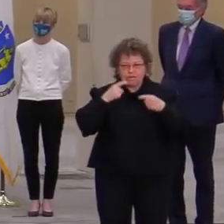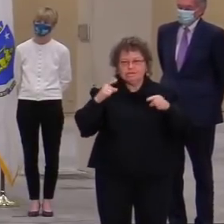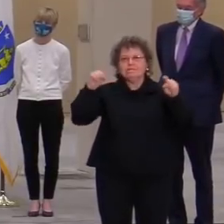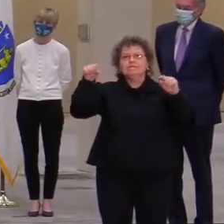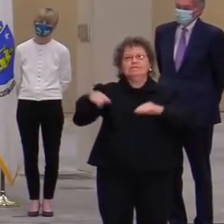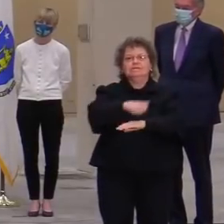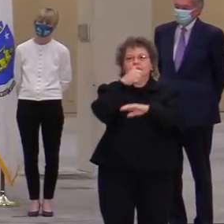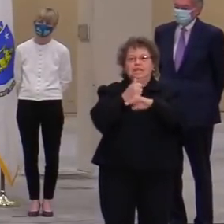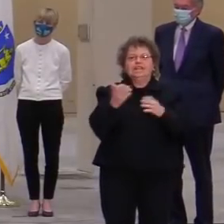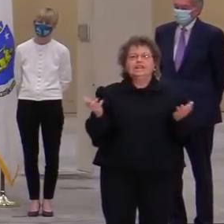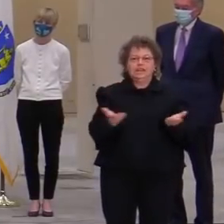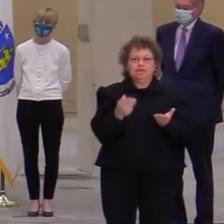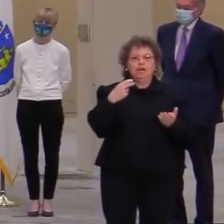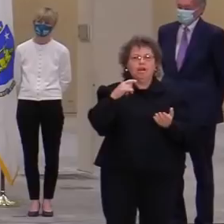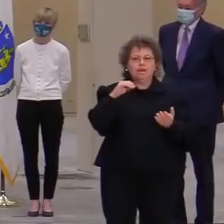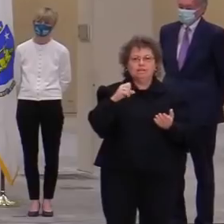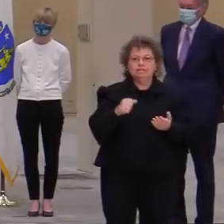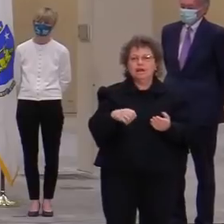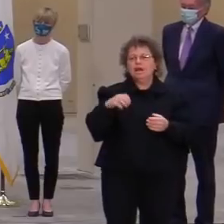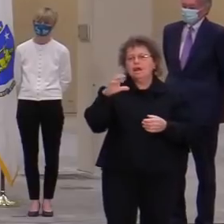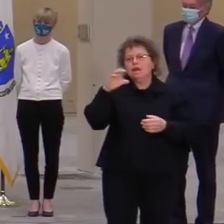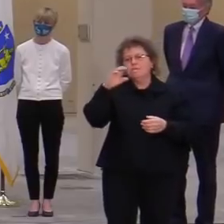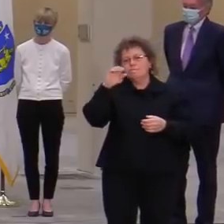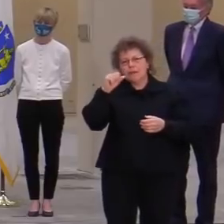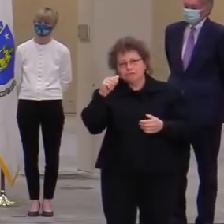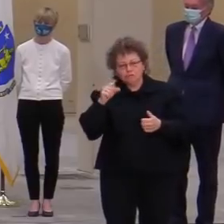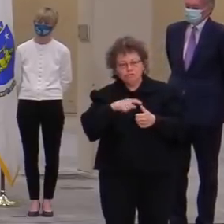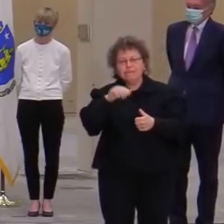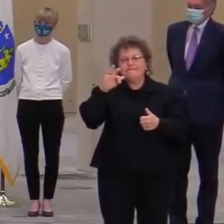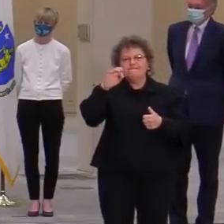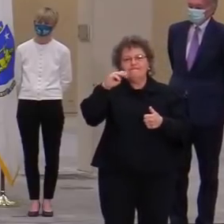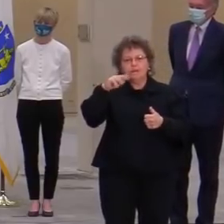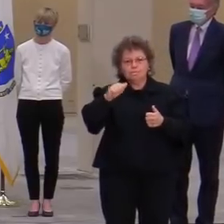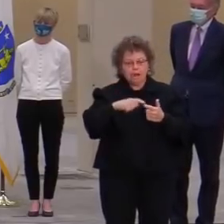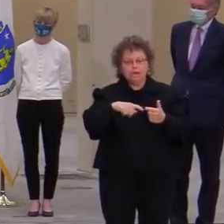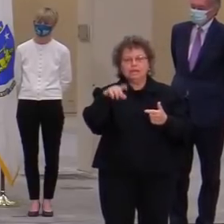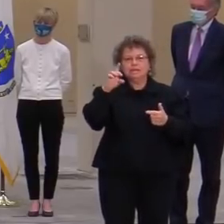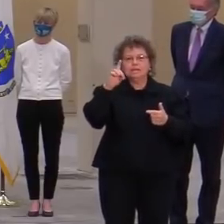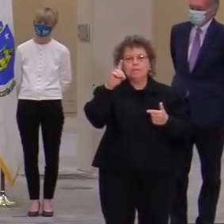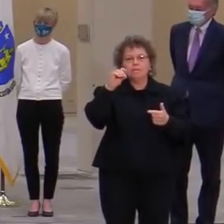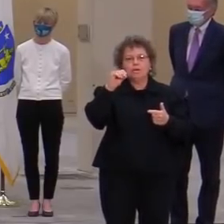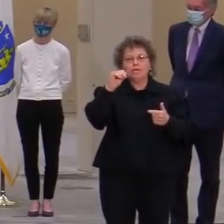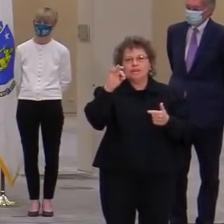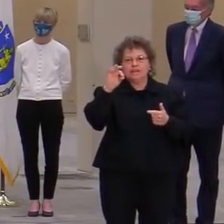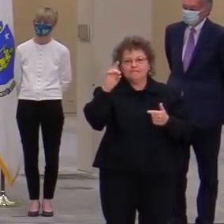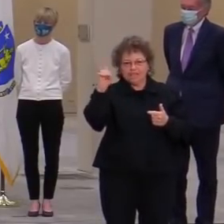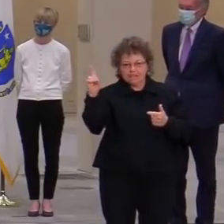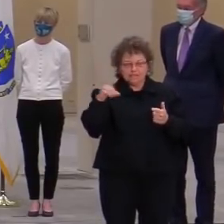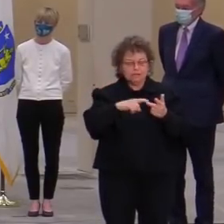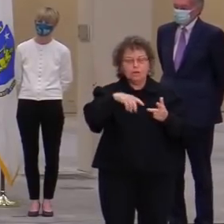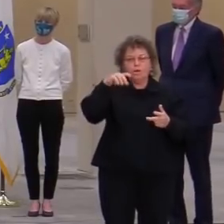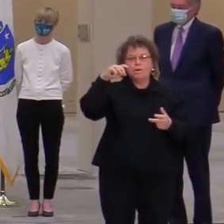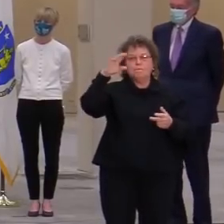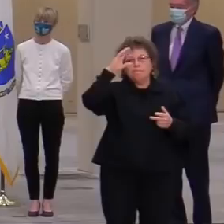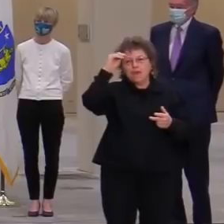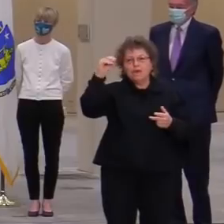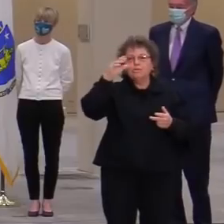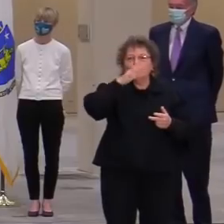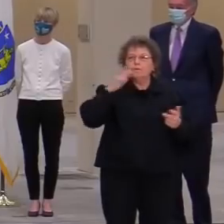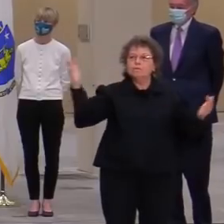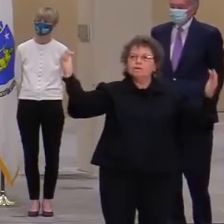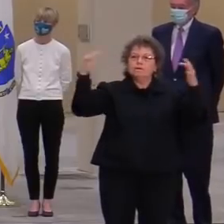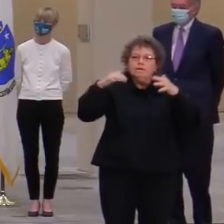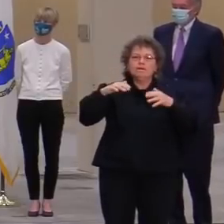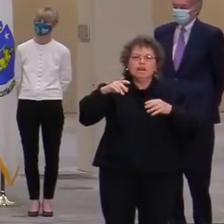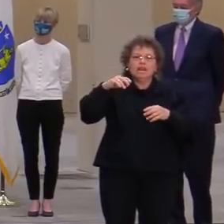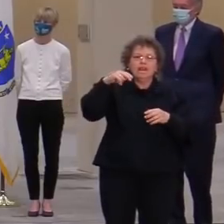effort of the Commonwealth, FEMA, our Department of Defense, men and women from the Navy that are here helping us out, the